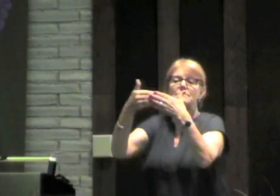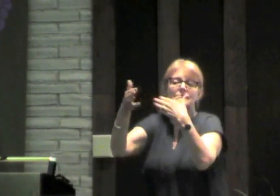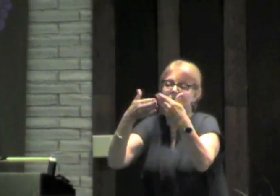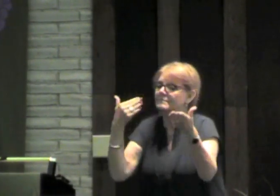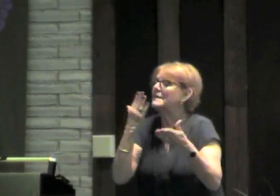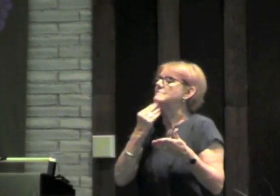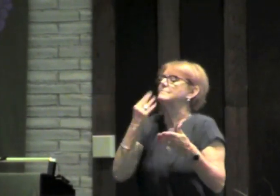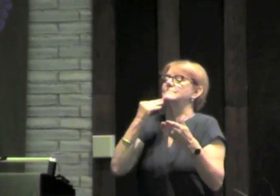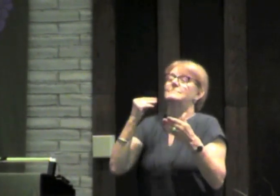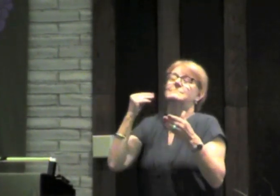lot.